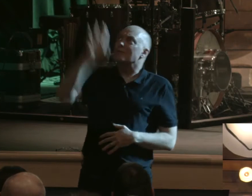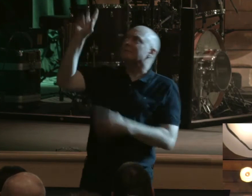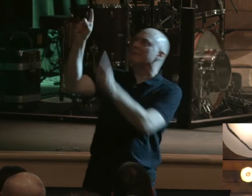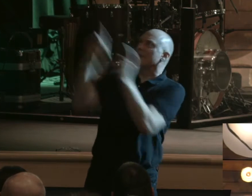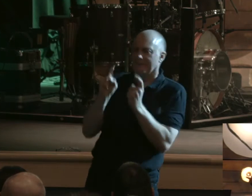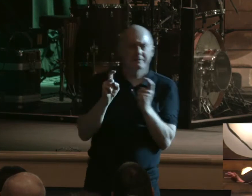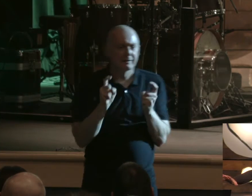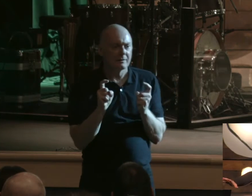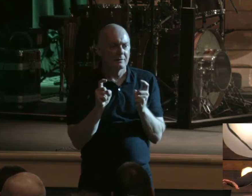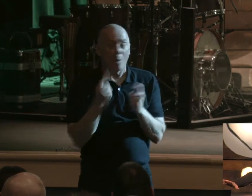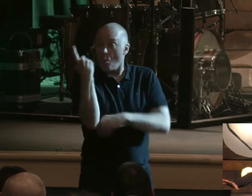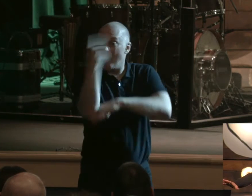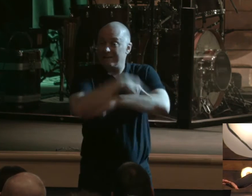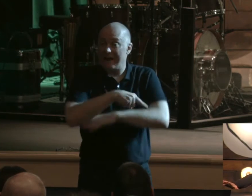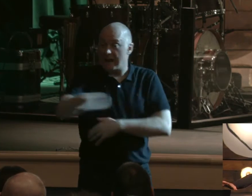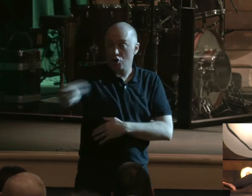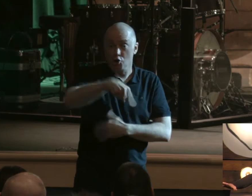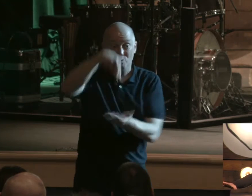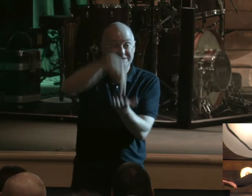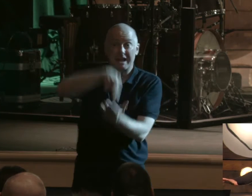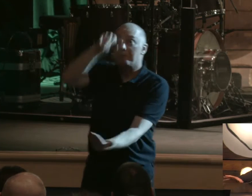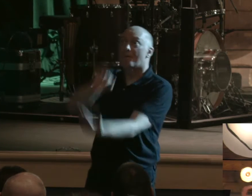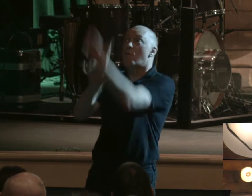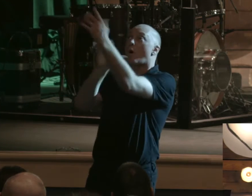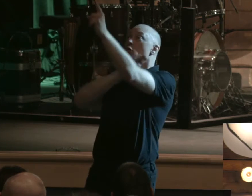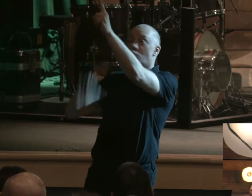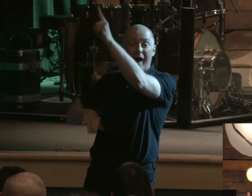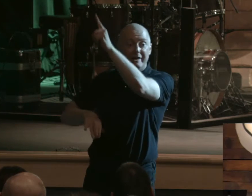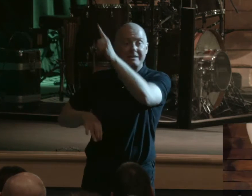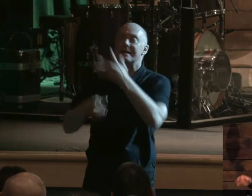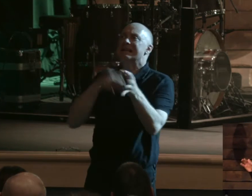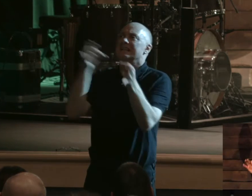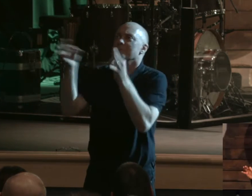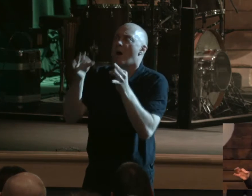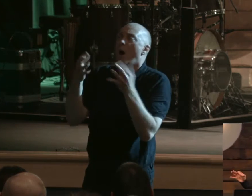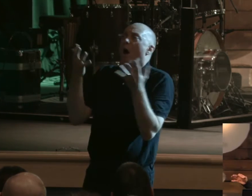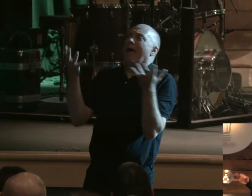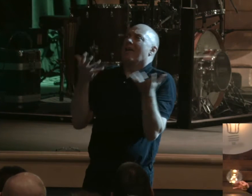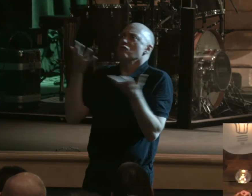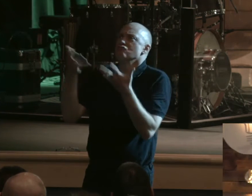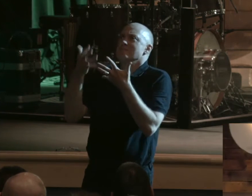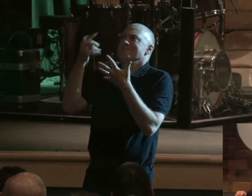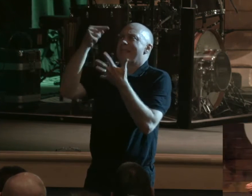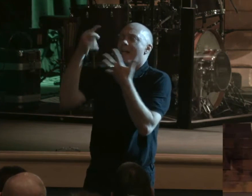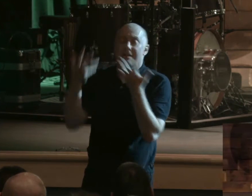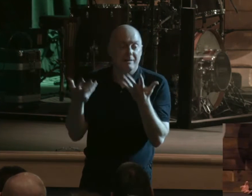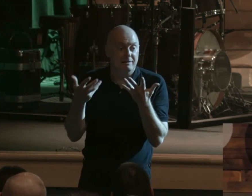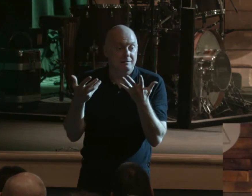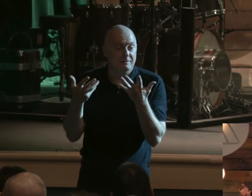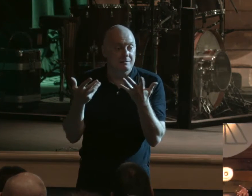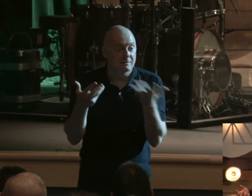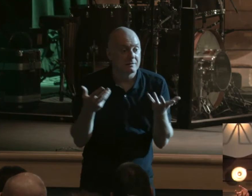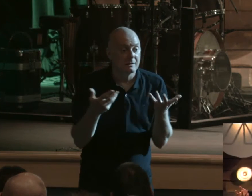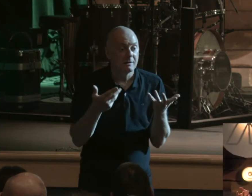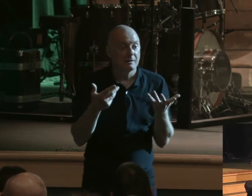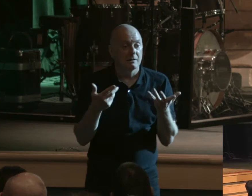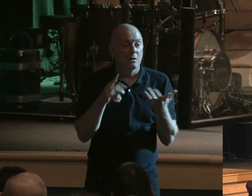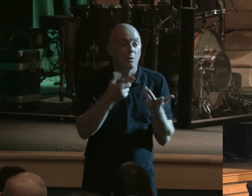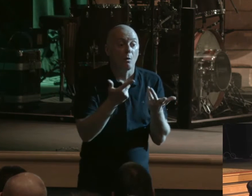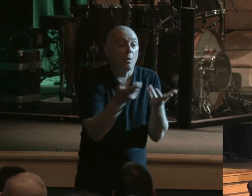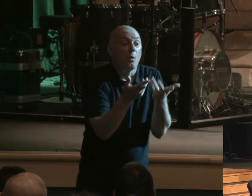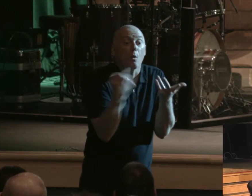we will all stand before Christ at the judgment seat and have to give an account. This is where we will find out. Are we gathering hay and